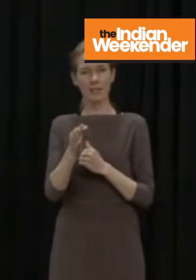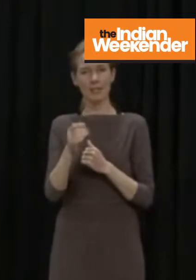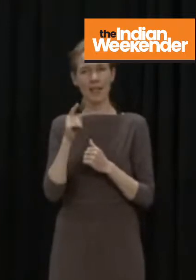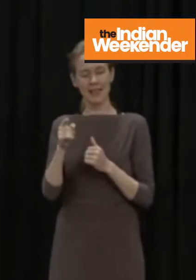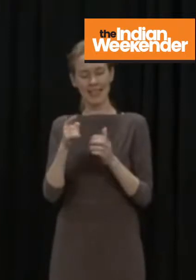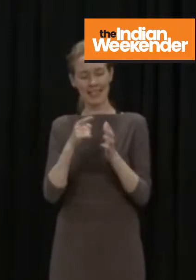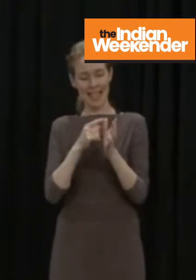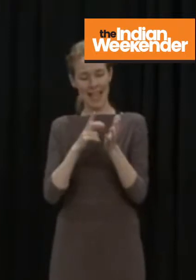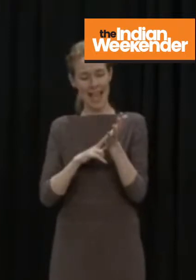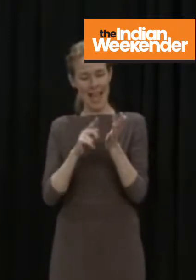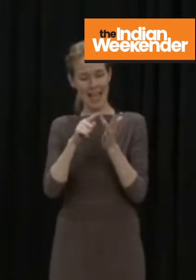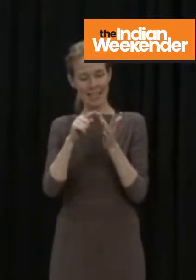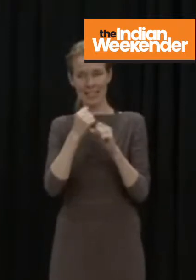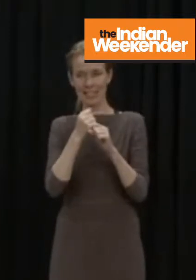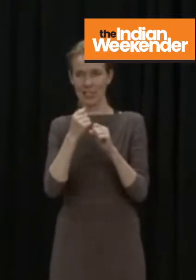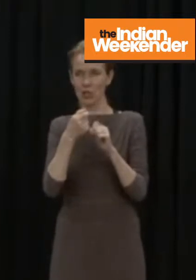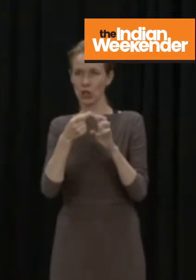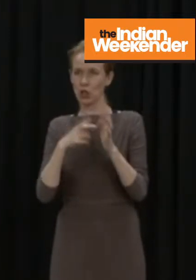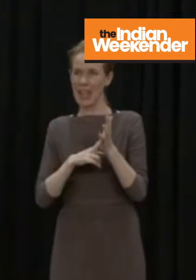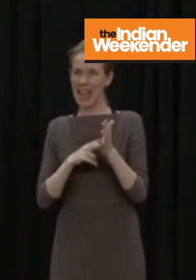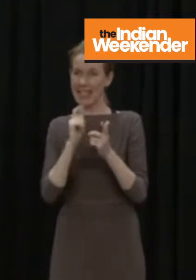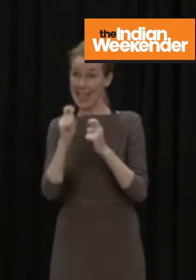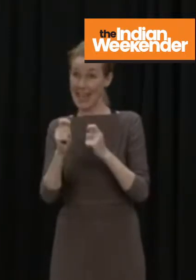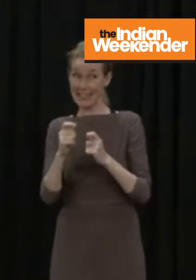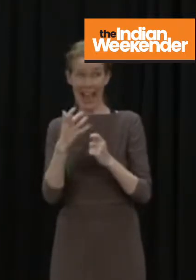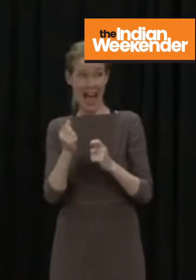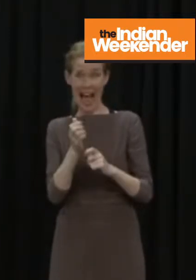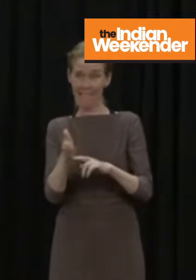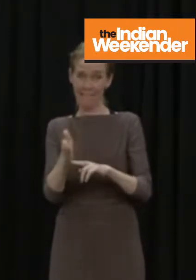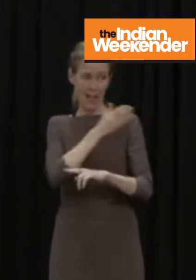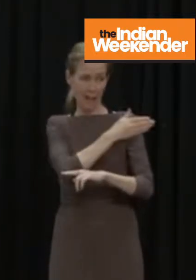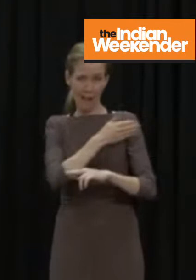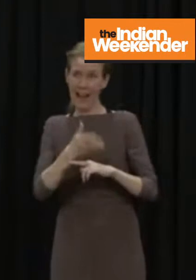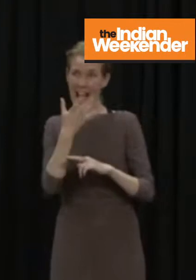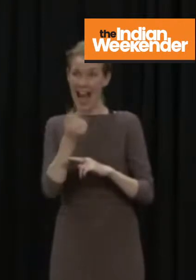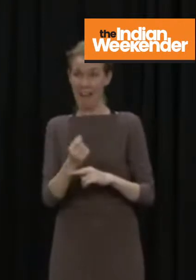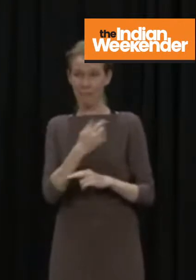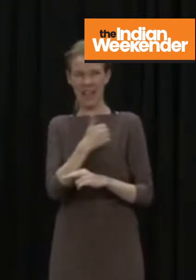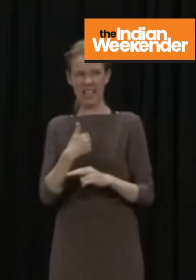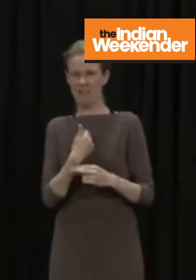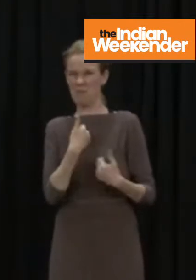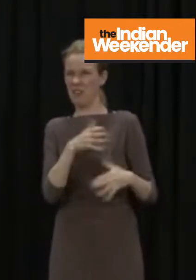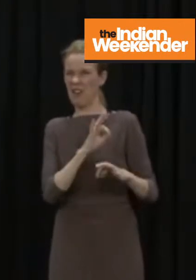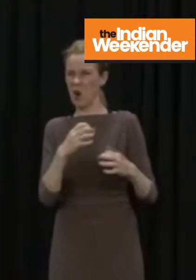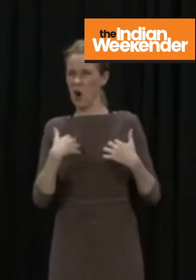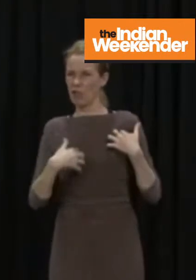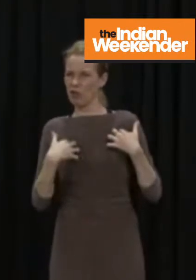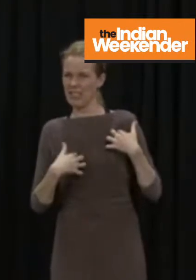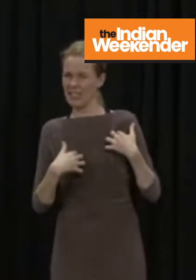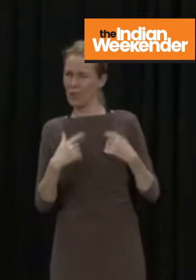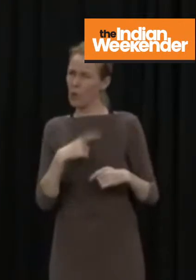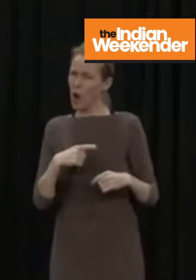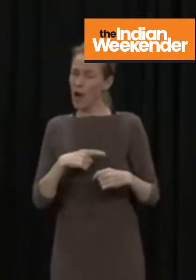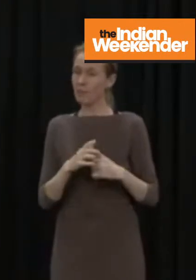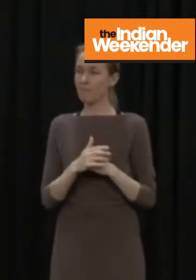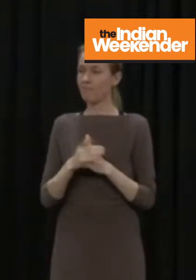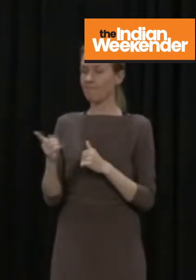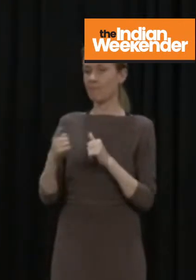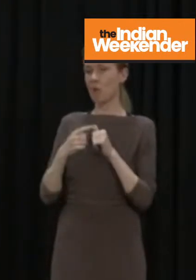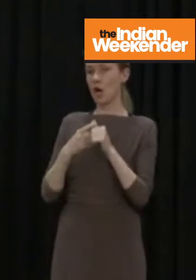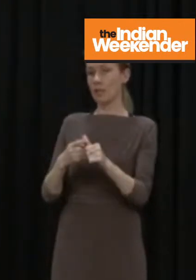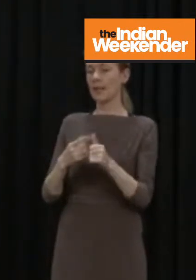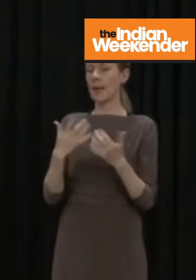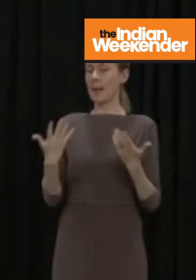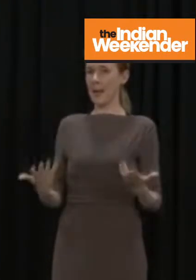said, one of the important things to note here is that we're shifting into a different environment with a highly vaccinated